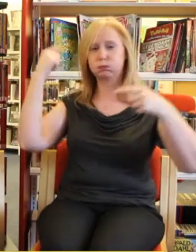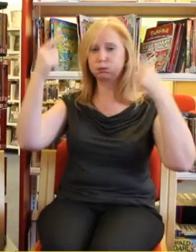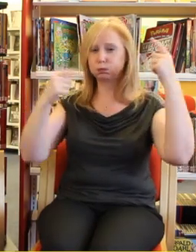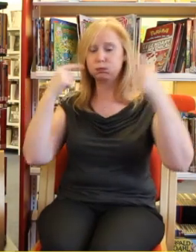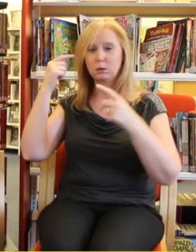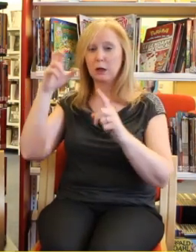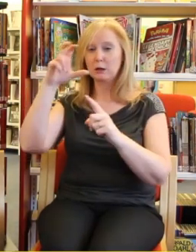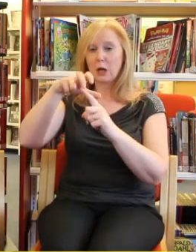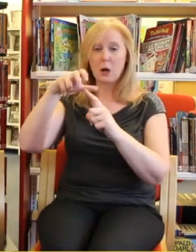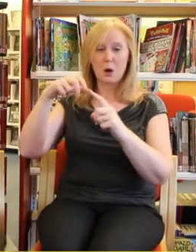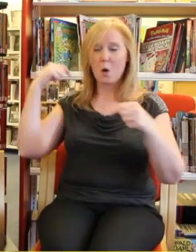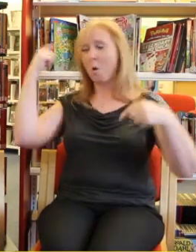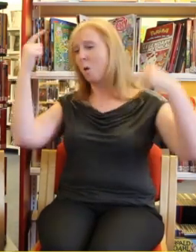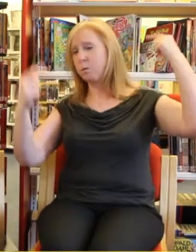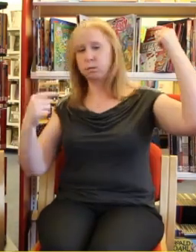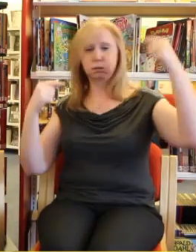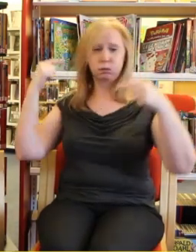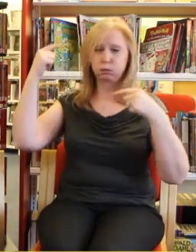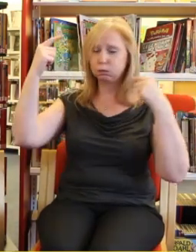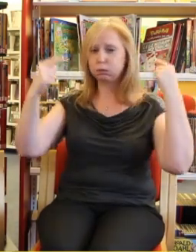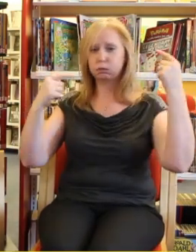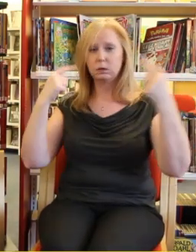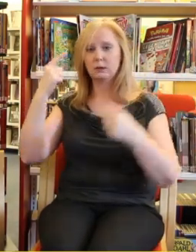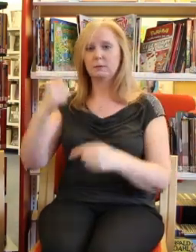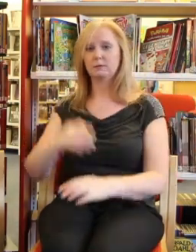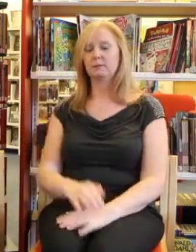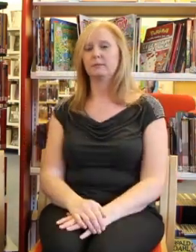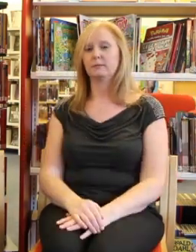town noises echoed and rang.